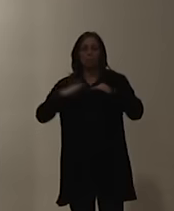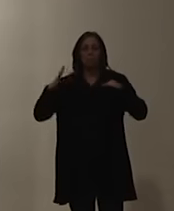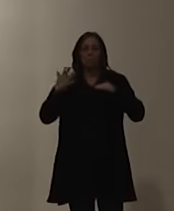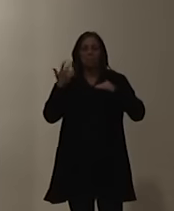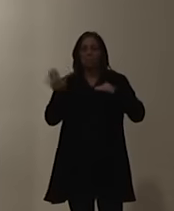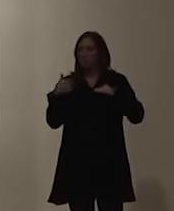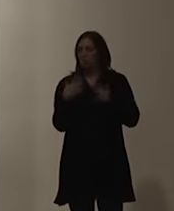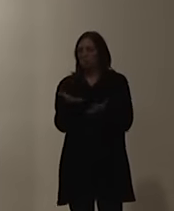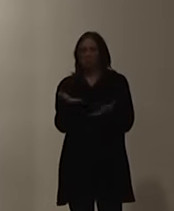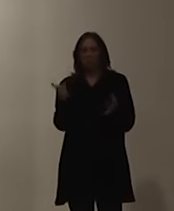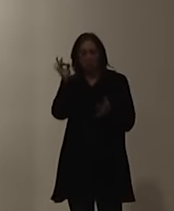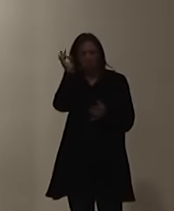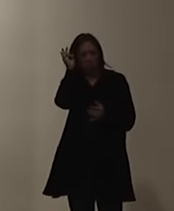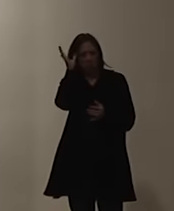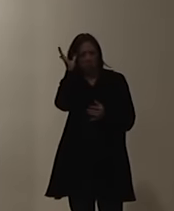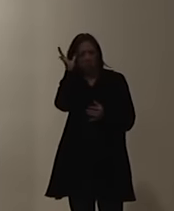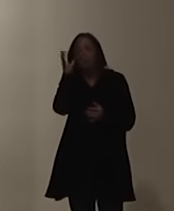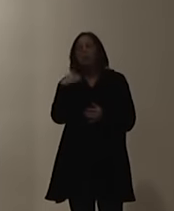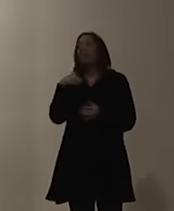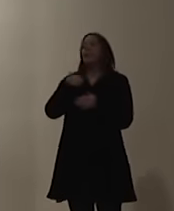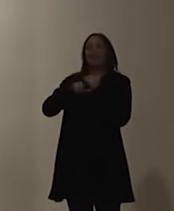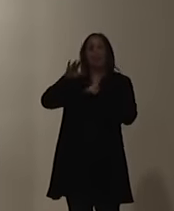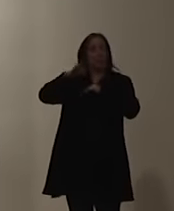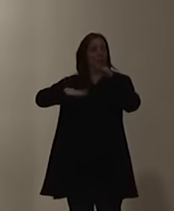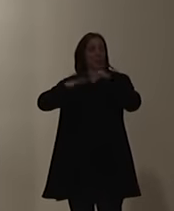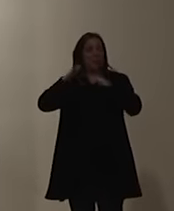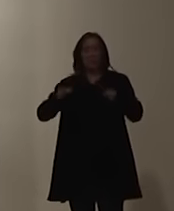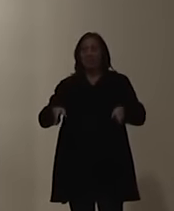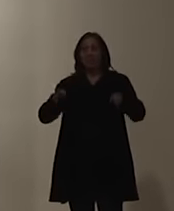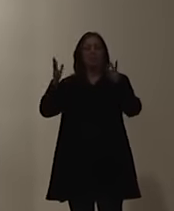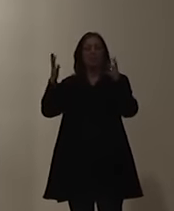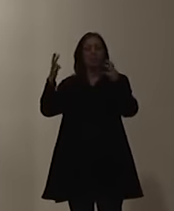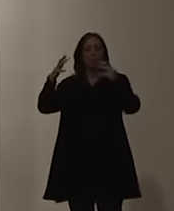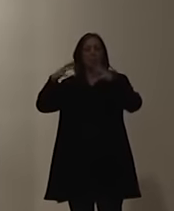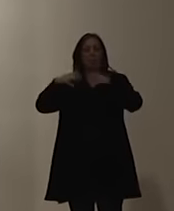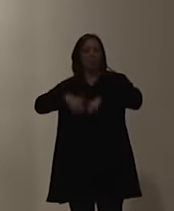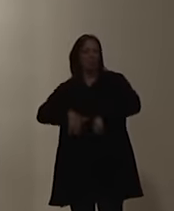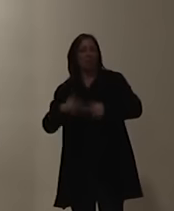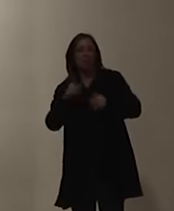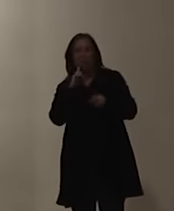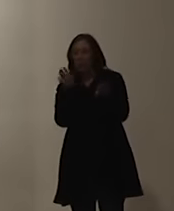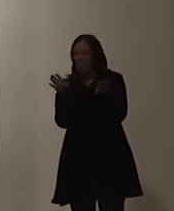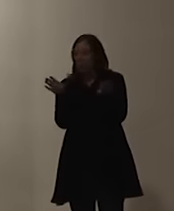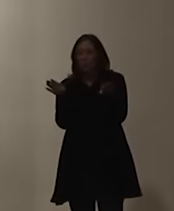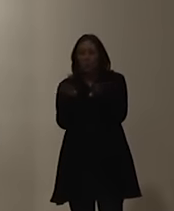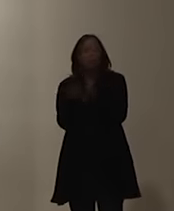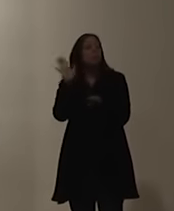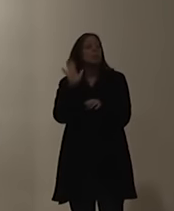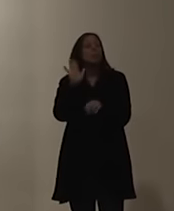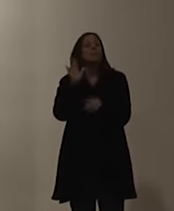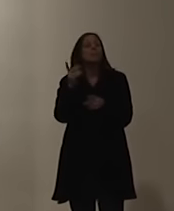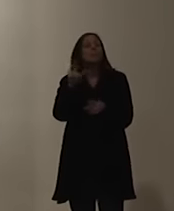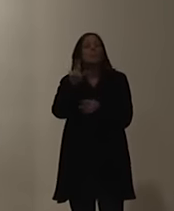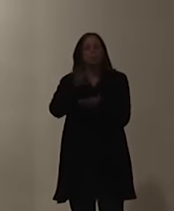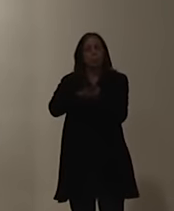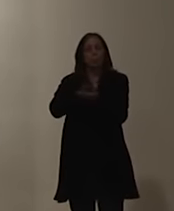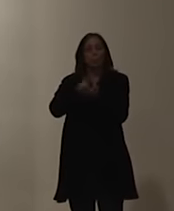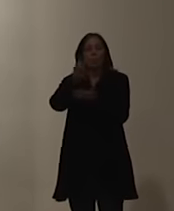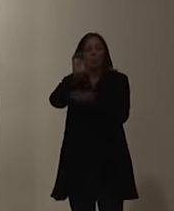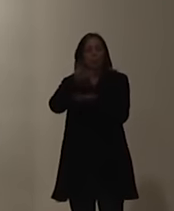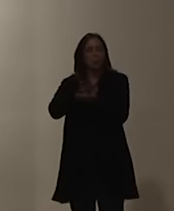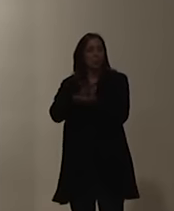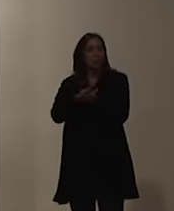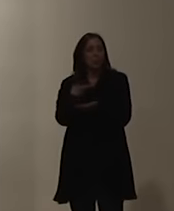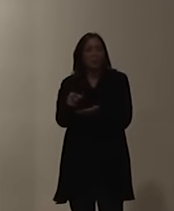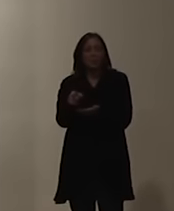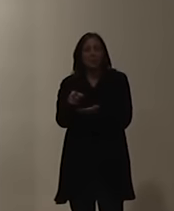but it wasn't even, it had been abandoned. It was closed. It was a vocational school named in a place